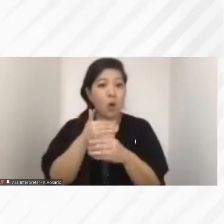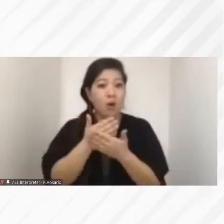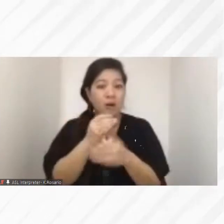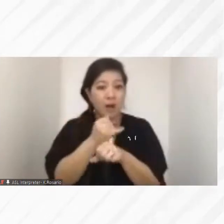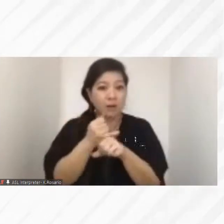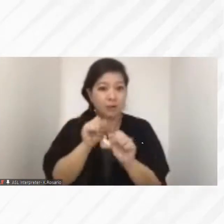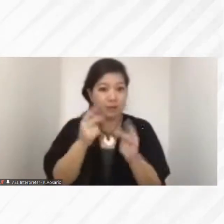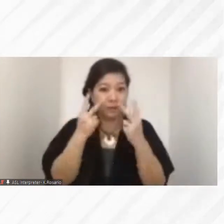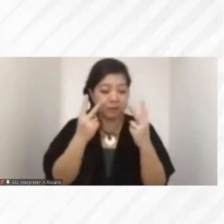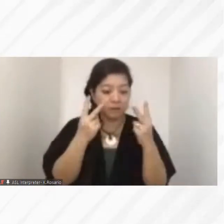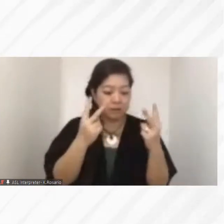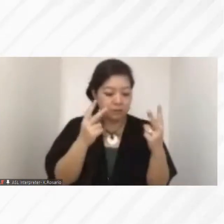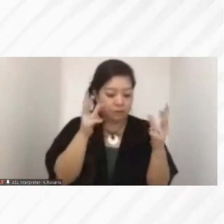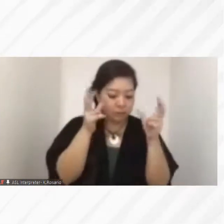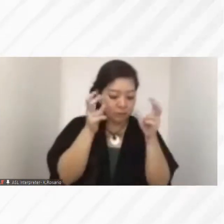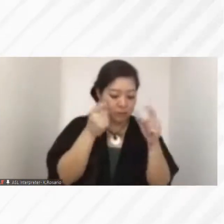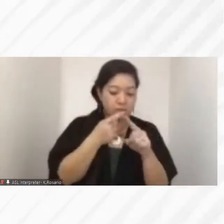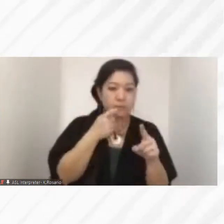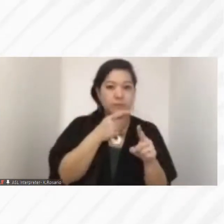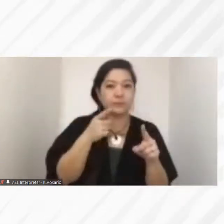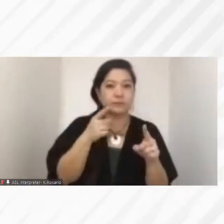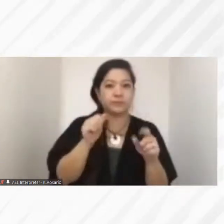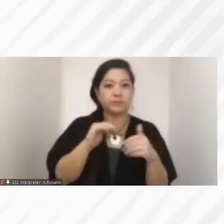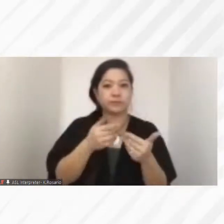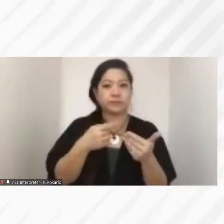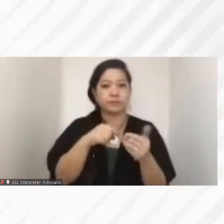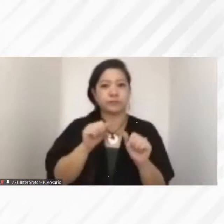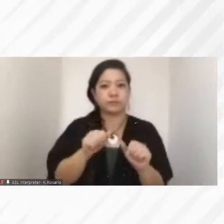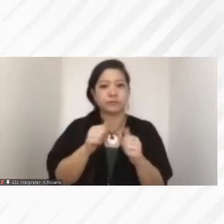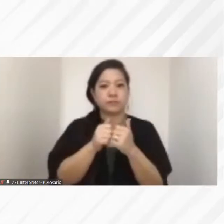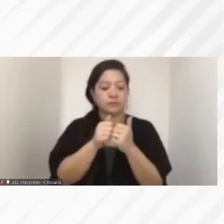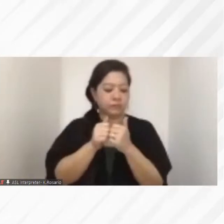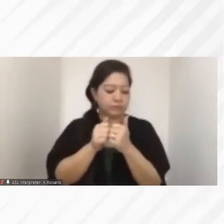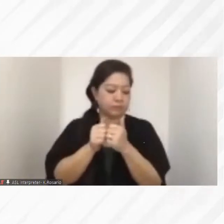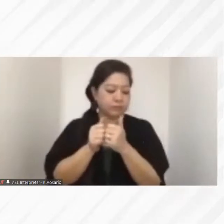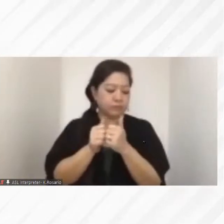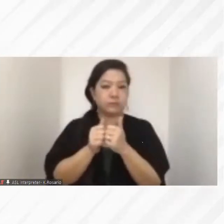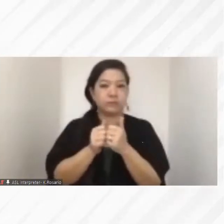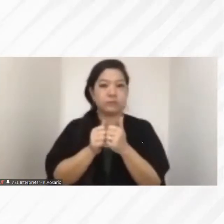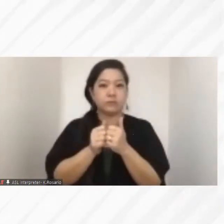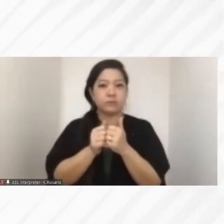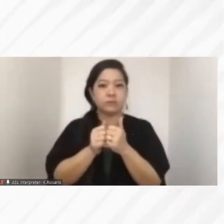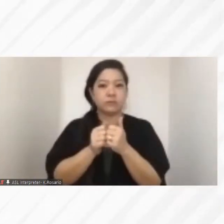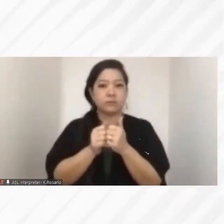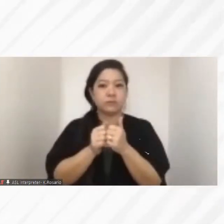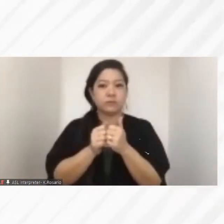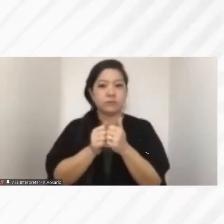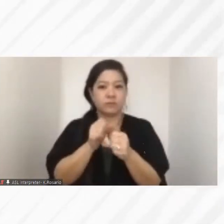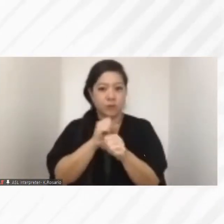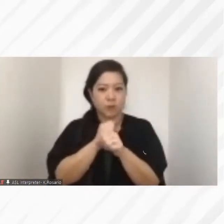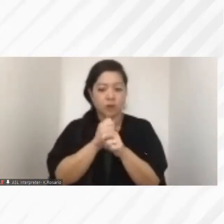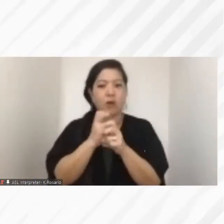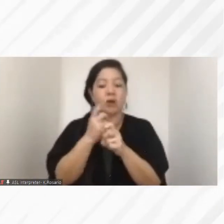see and hear from you on how we can all come together to combat this invisible war